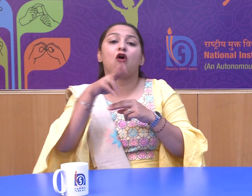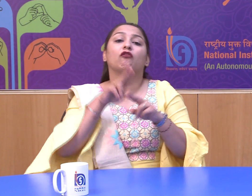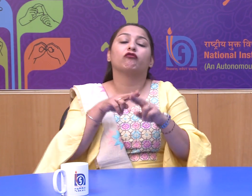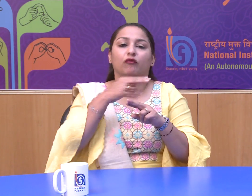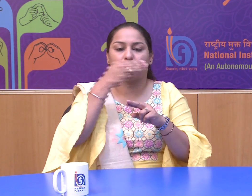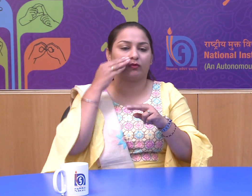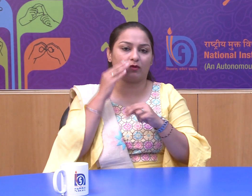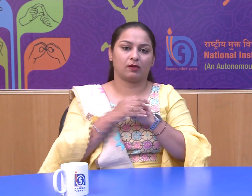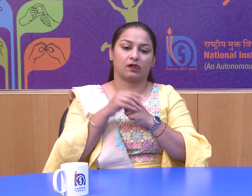Bodhisattvas